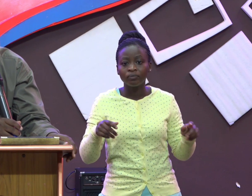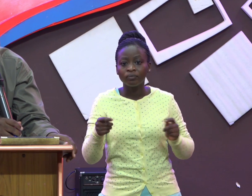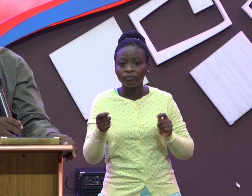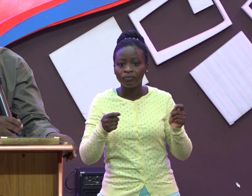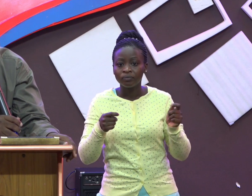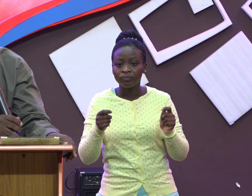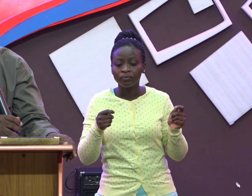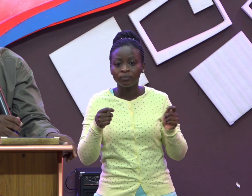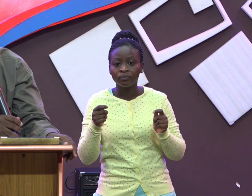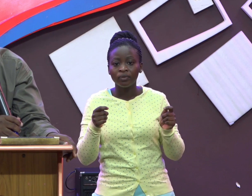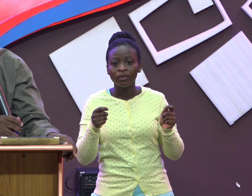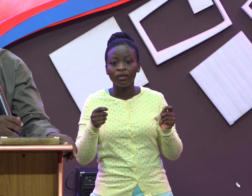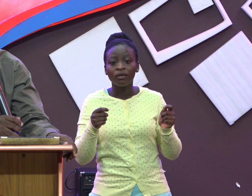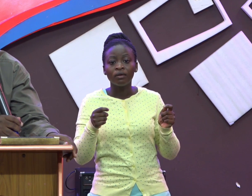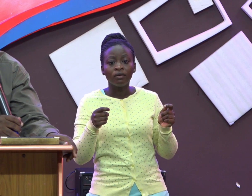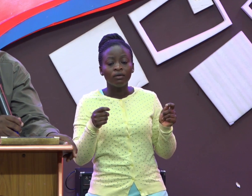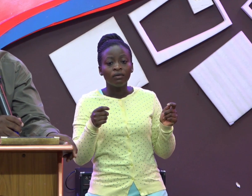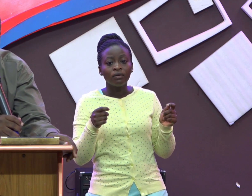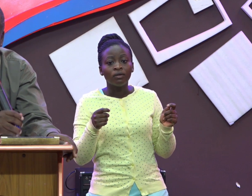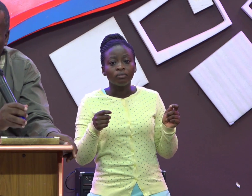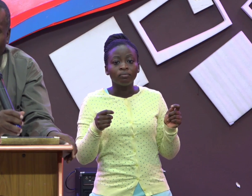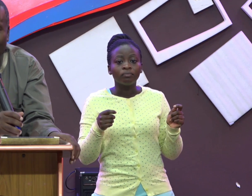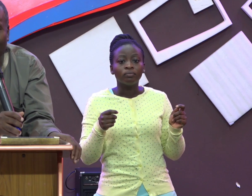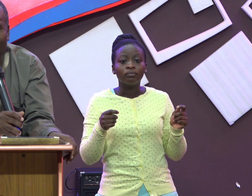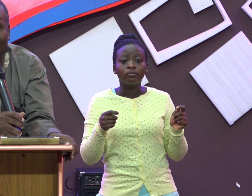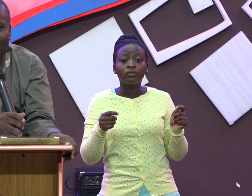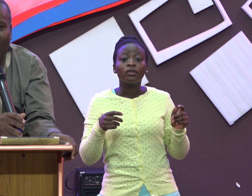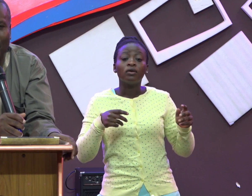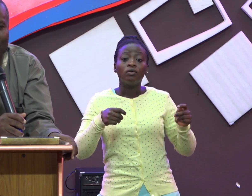are kings. We can reign indeed. You